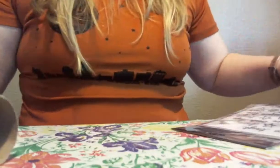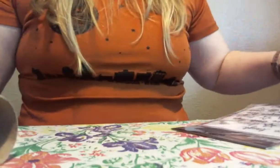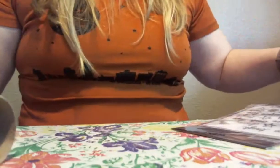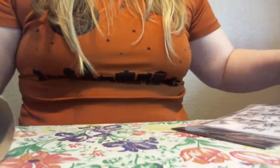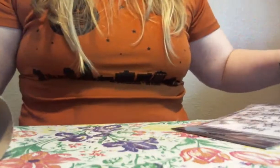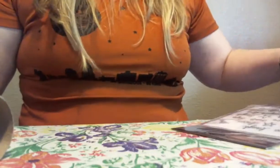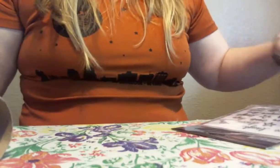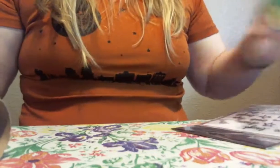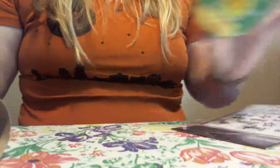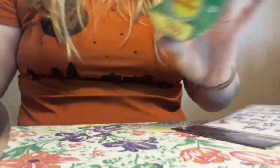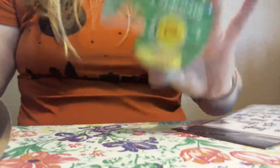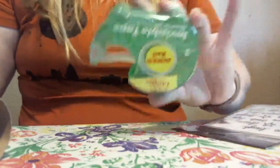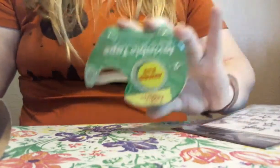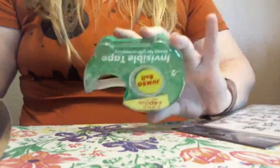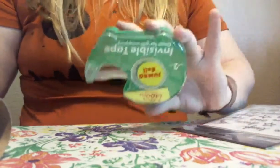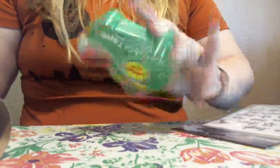tube, some tape,